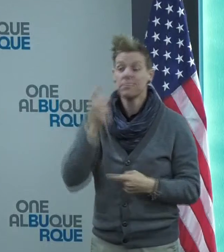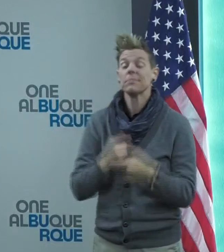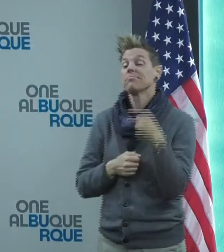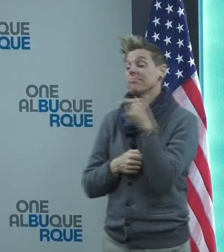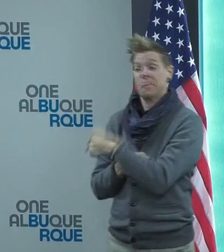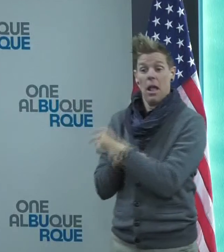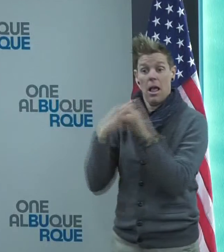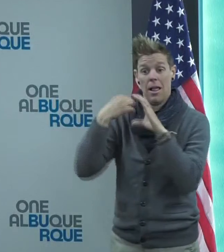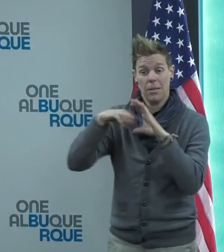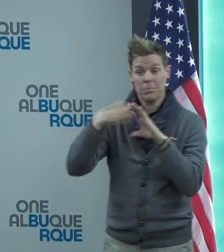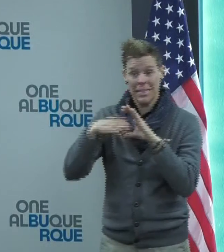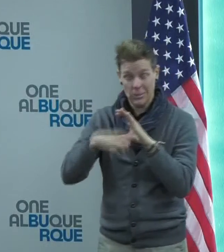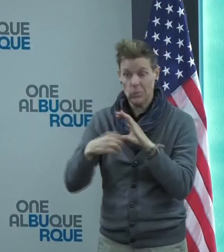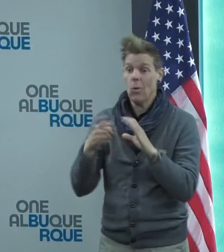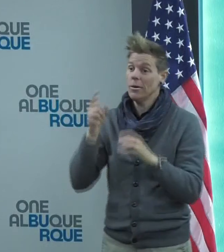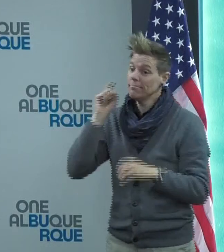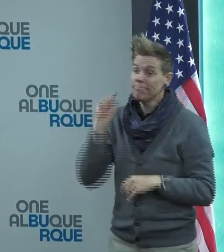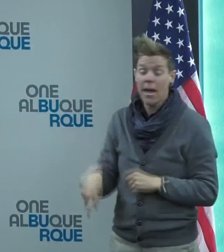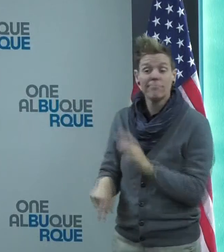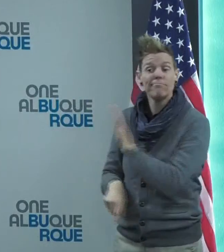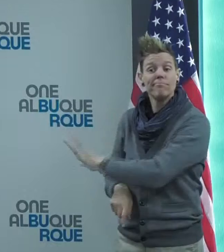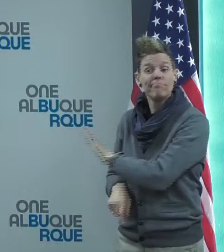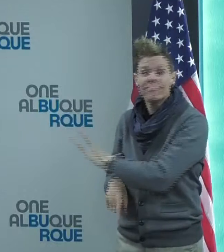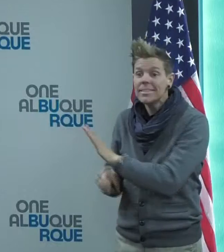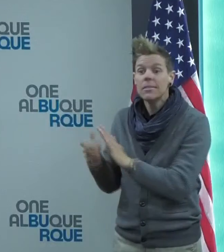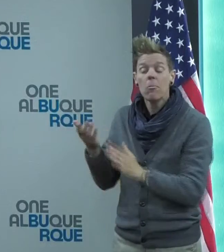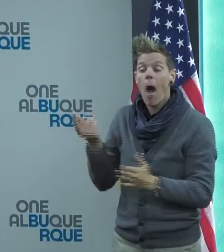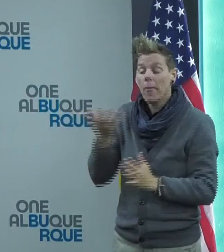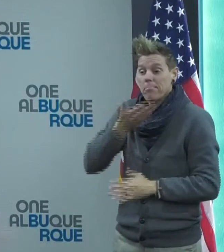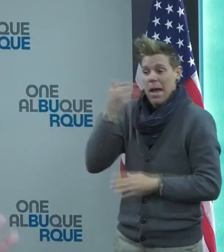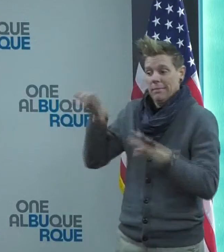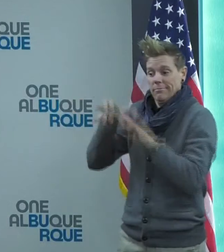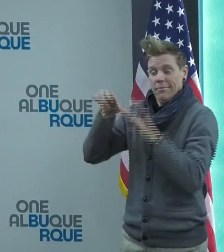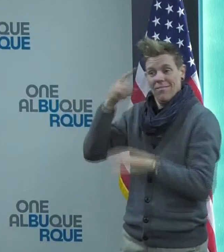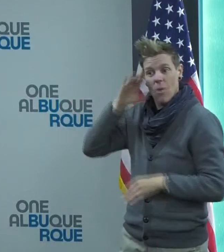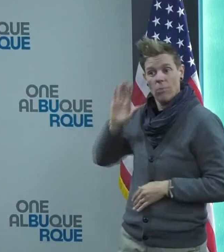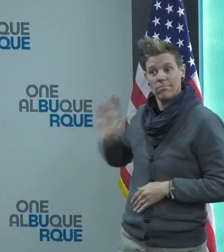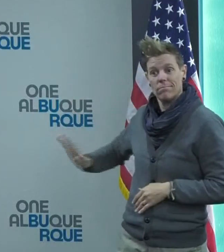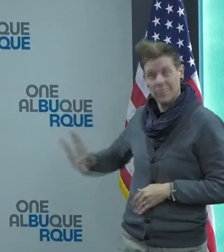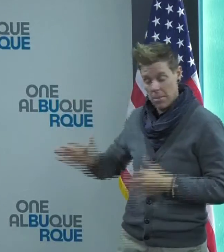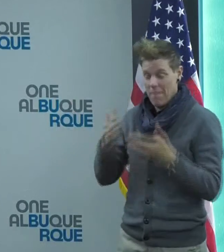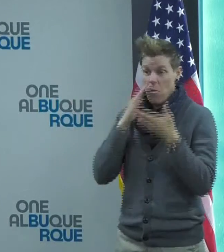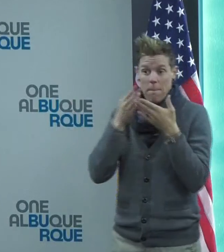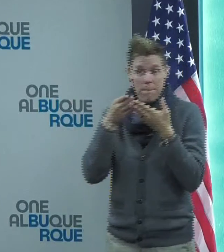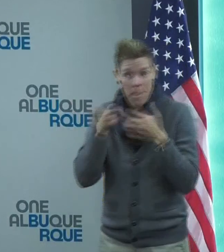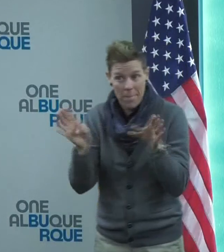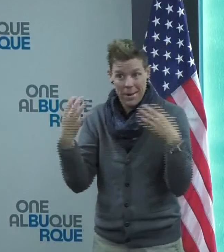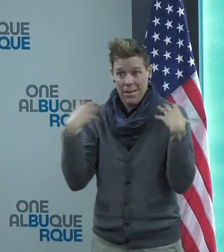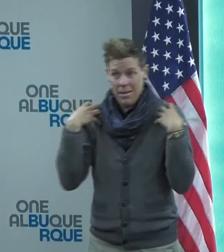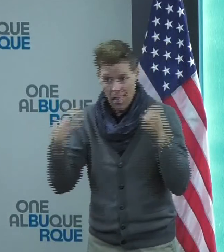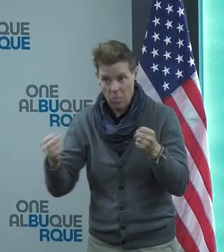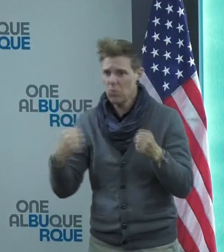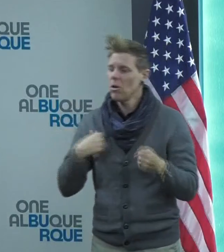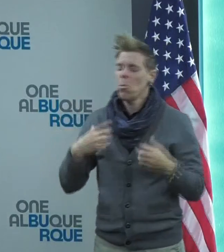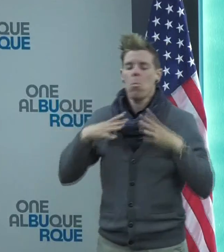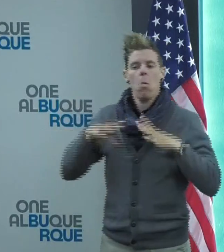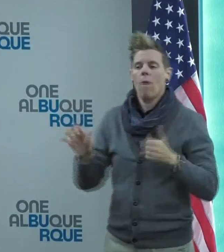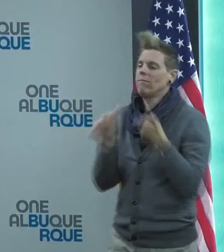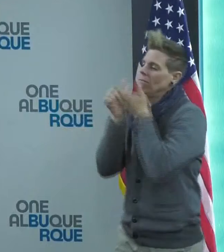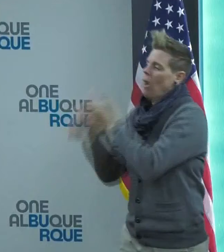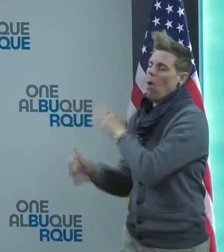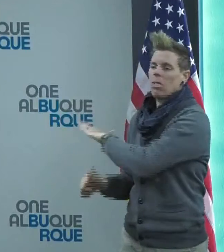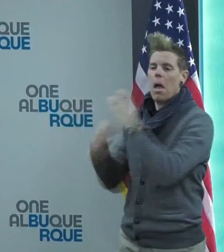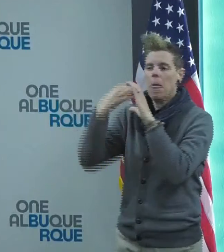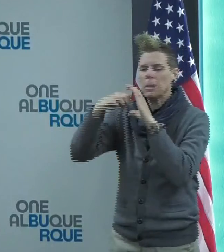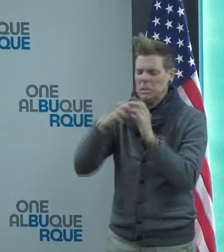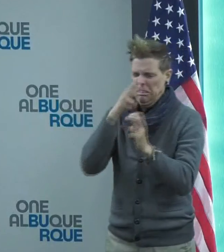doing what's in the best interest of public health during an emergency. And so we don't want to get there, and that's why we really need people to take